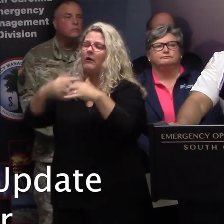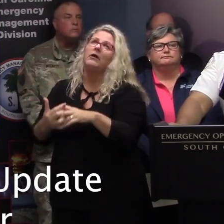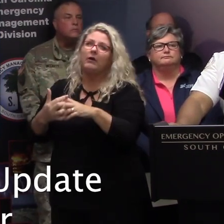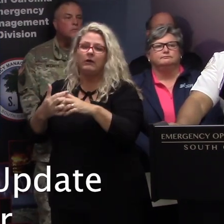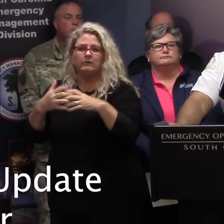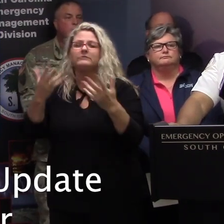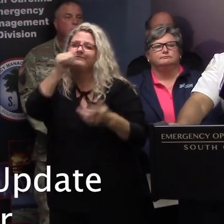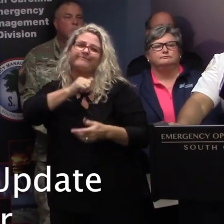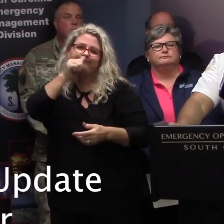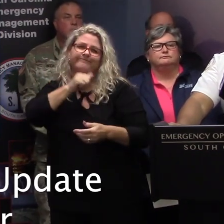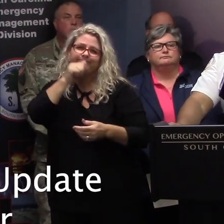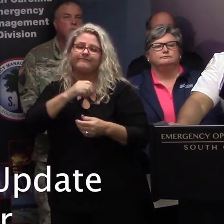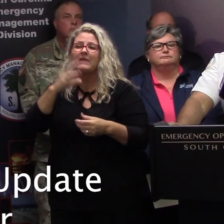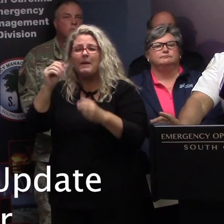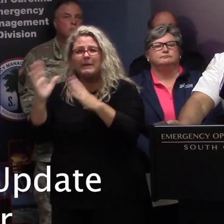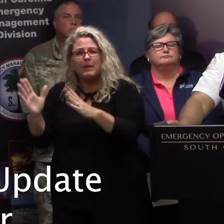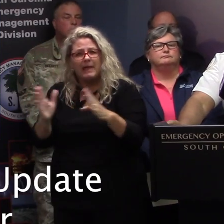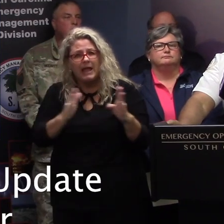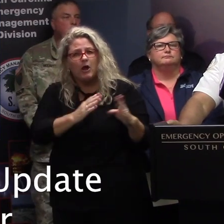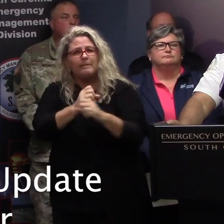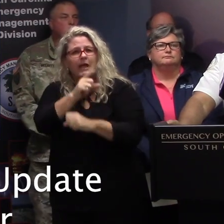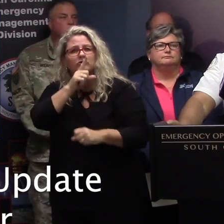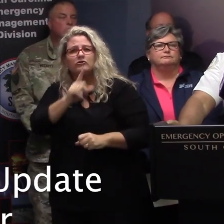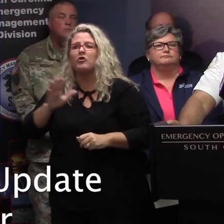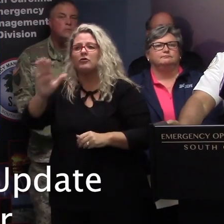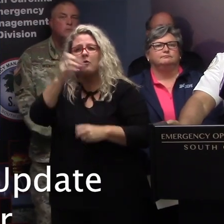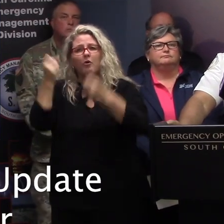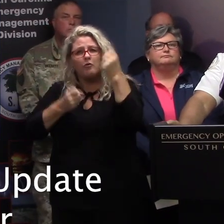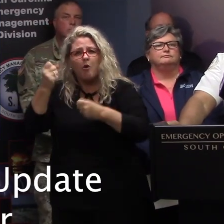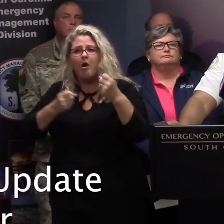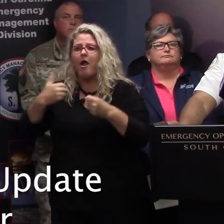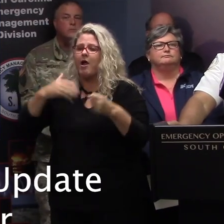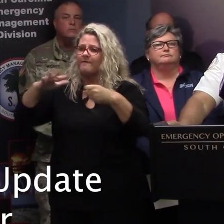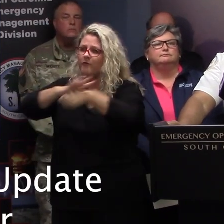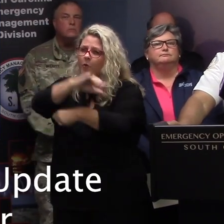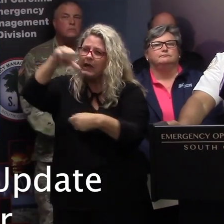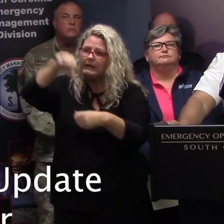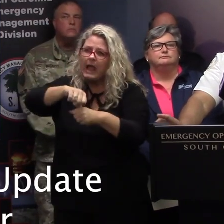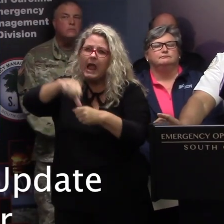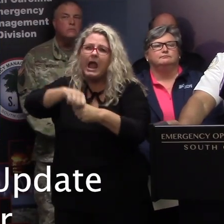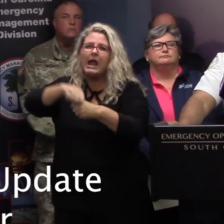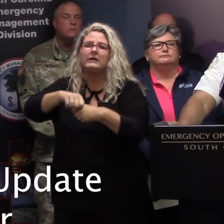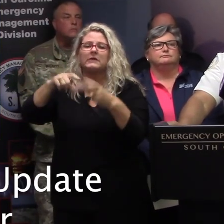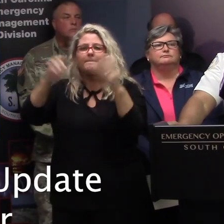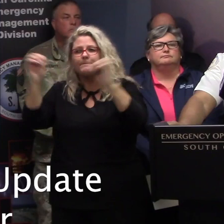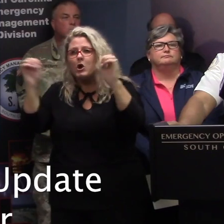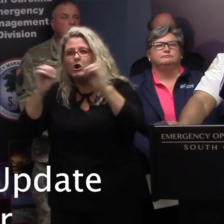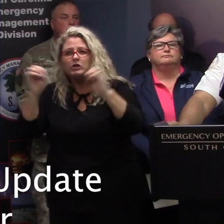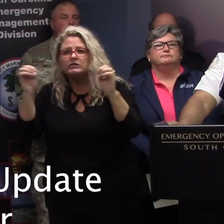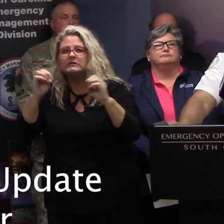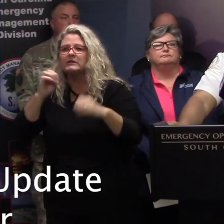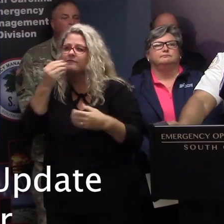least, be prepared. Ensure that your vehicle is properly serviced with a full tank of gas. Have an emergency kit that